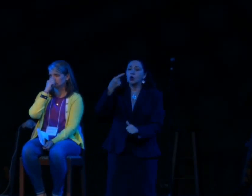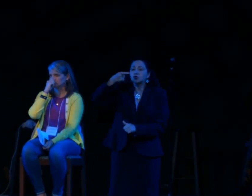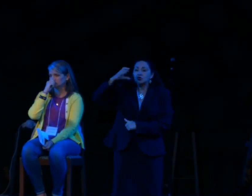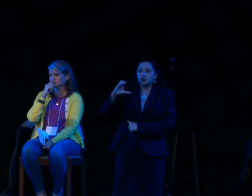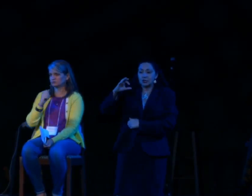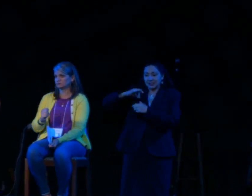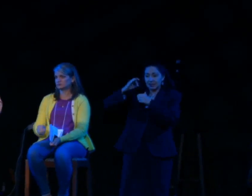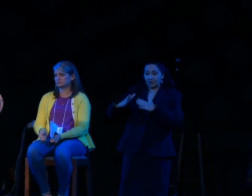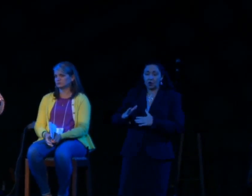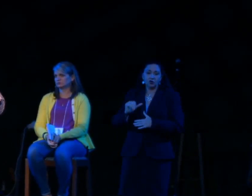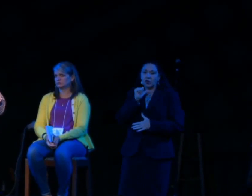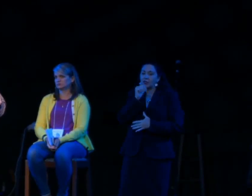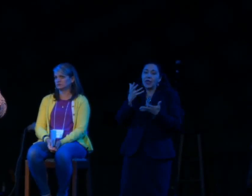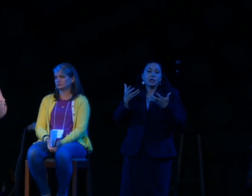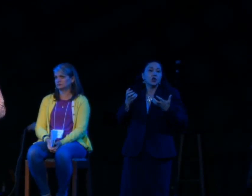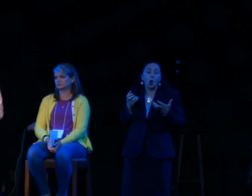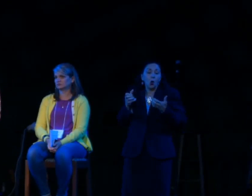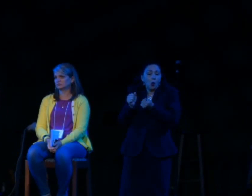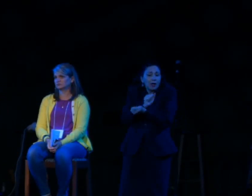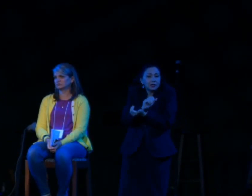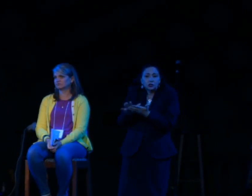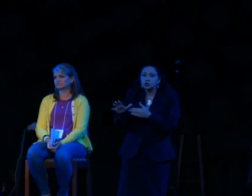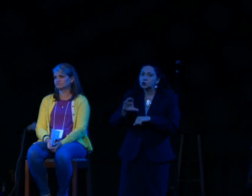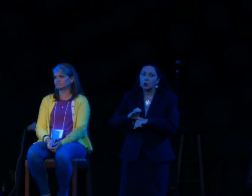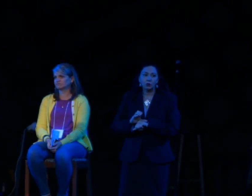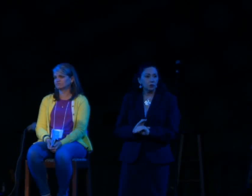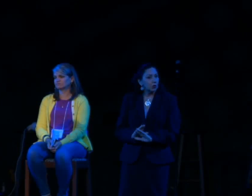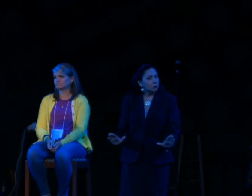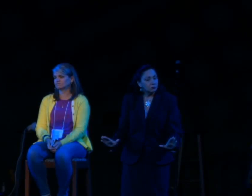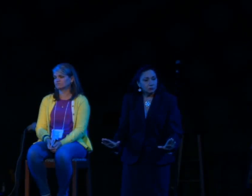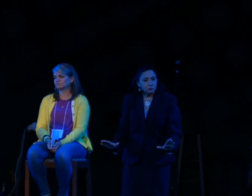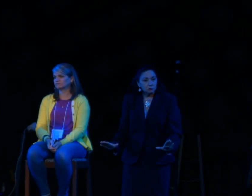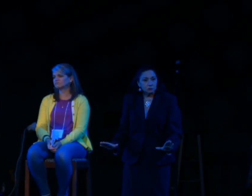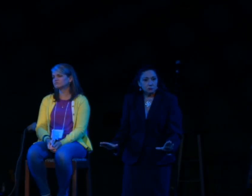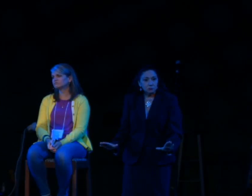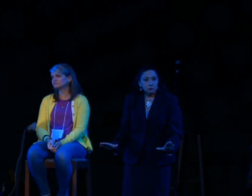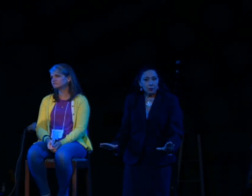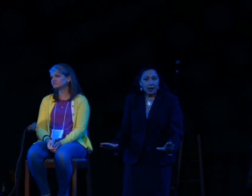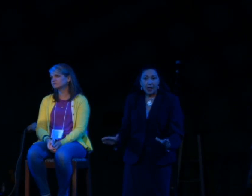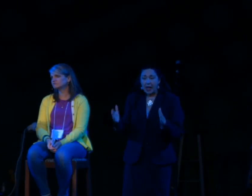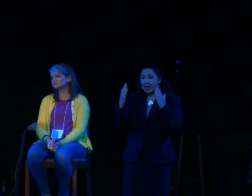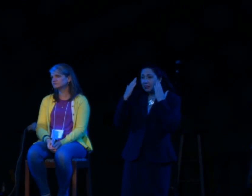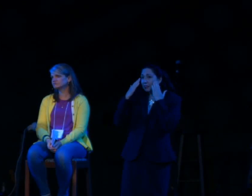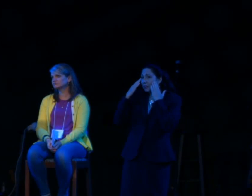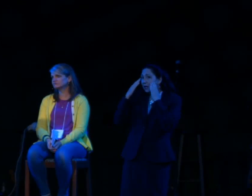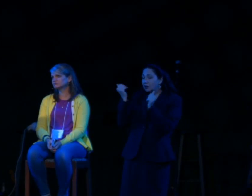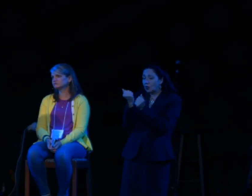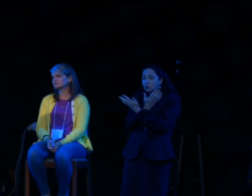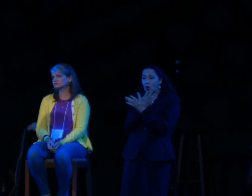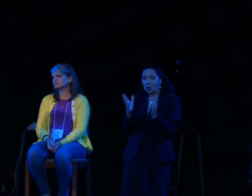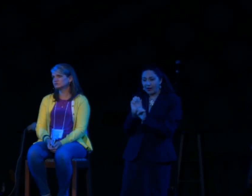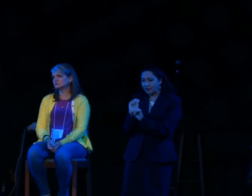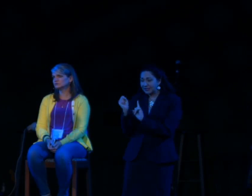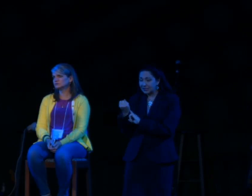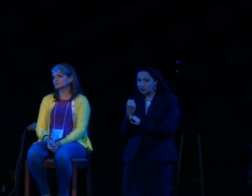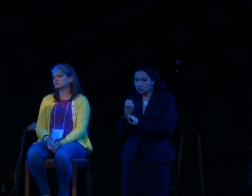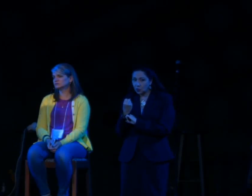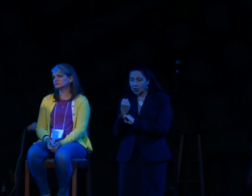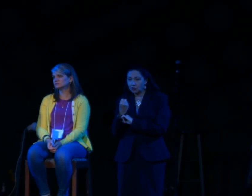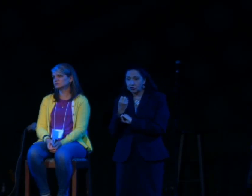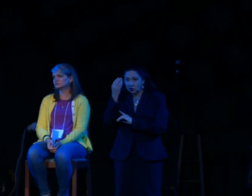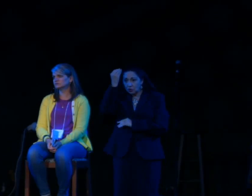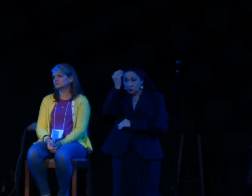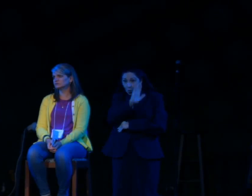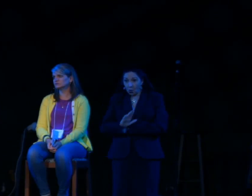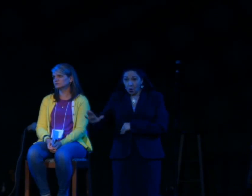delegates don't want to do damage to the church, and they don't know every context. So what you say to them